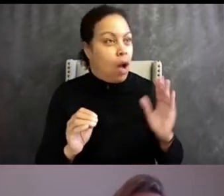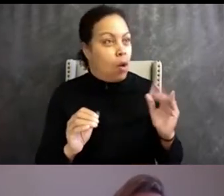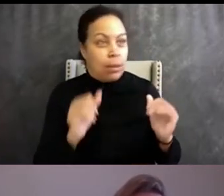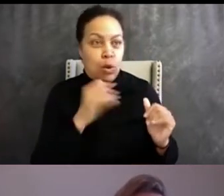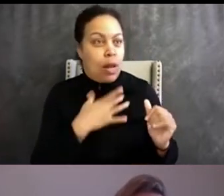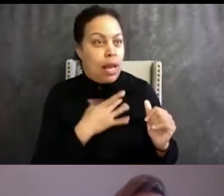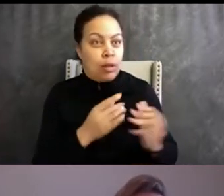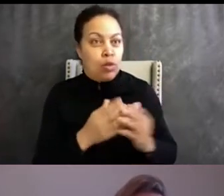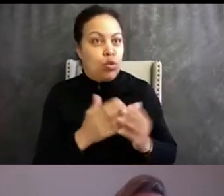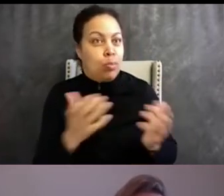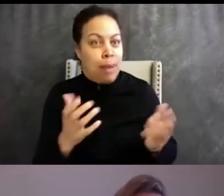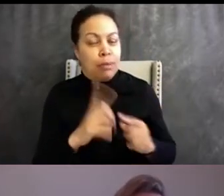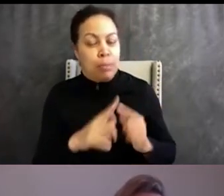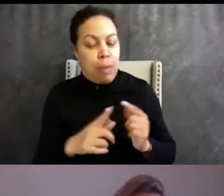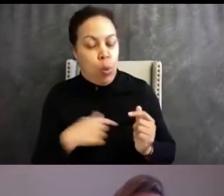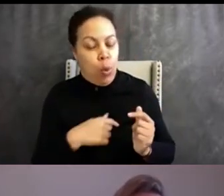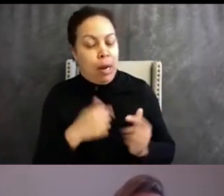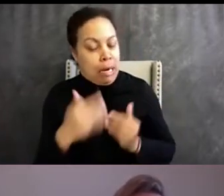getting better.